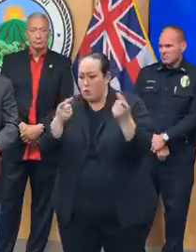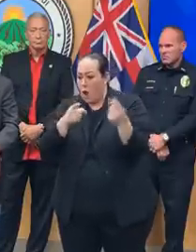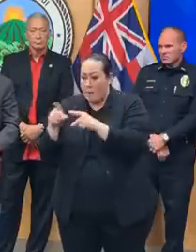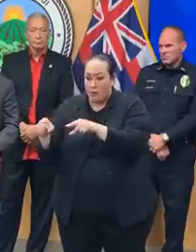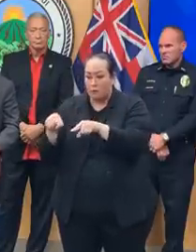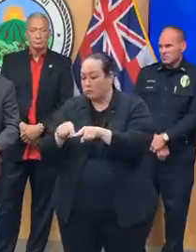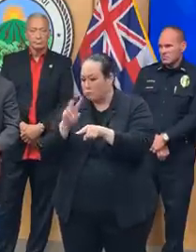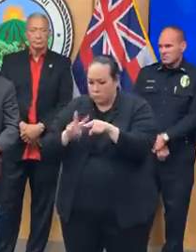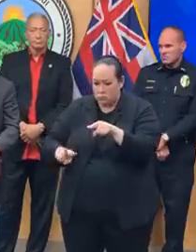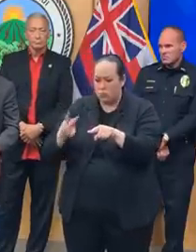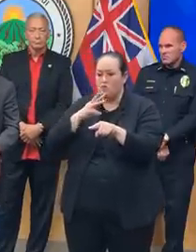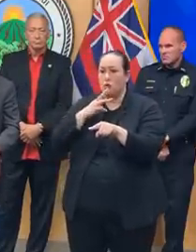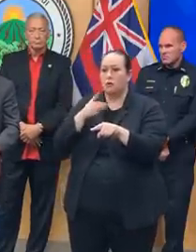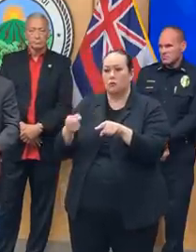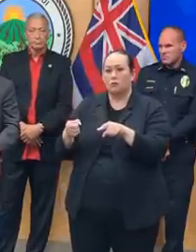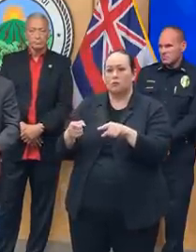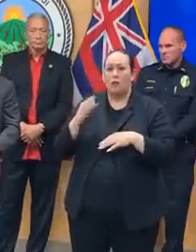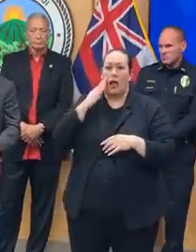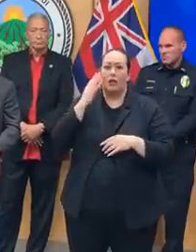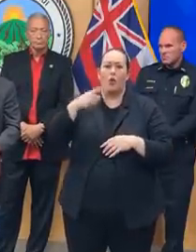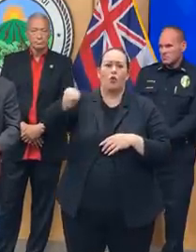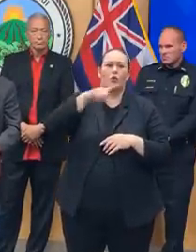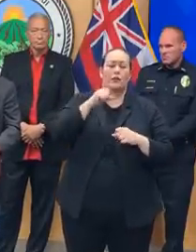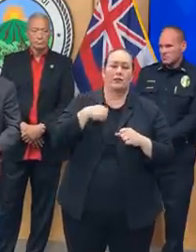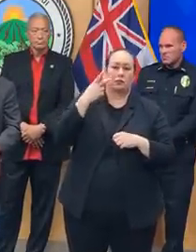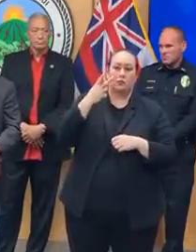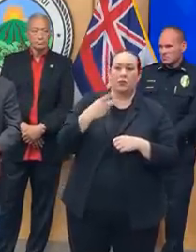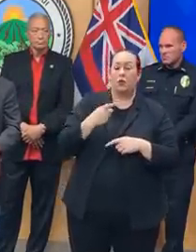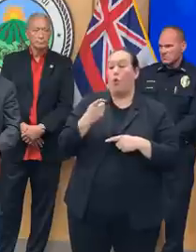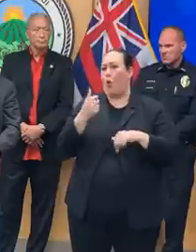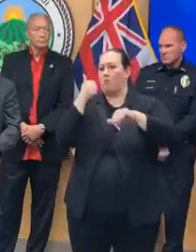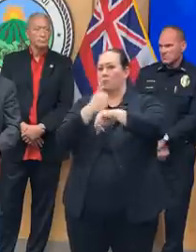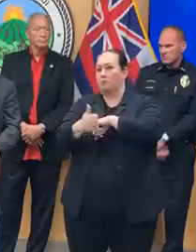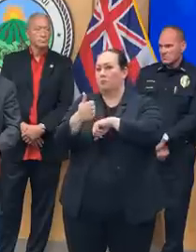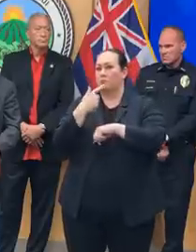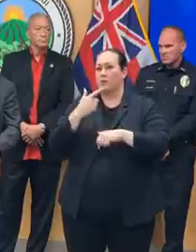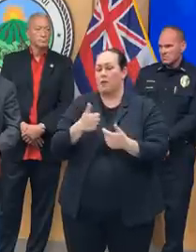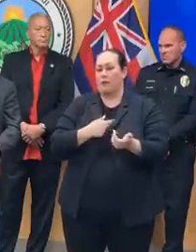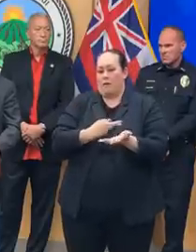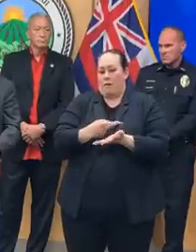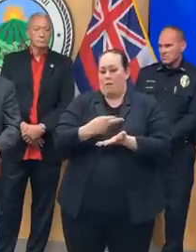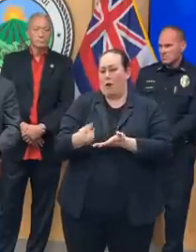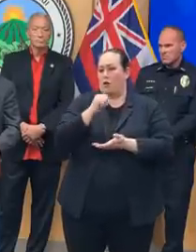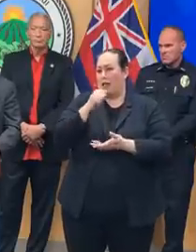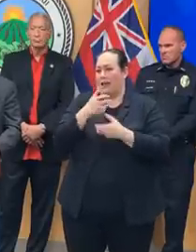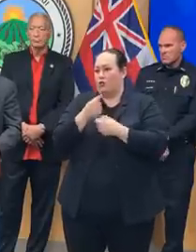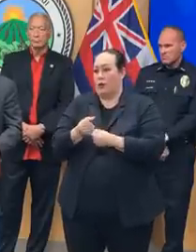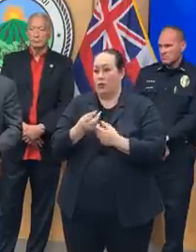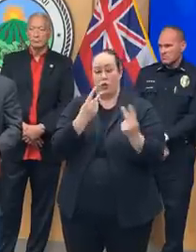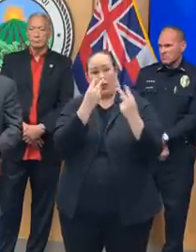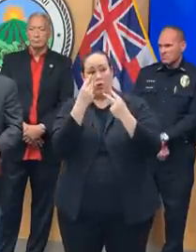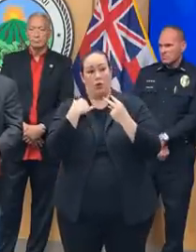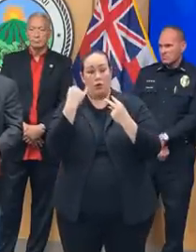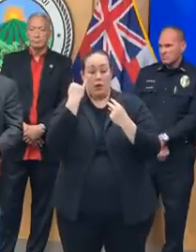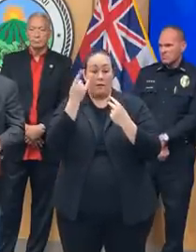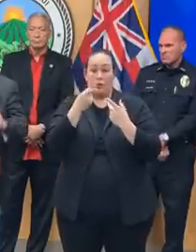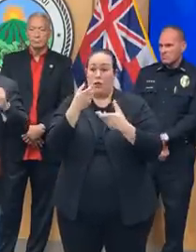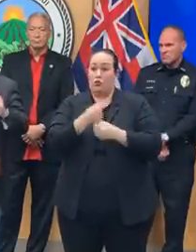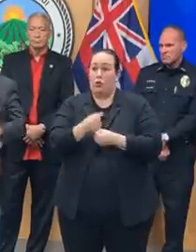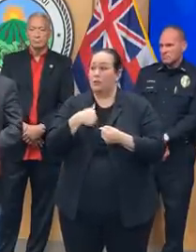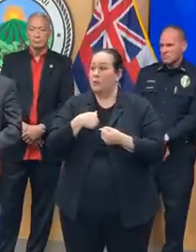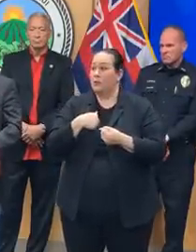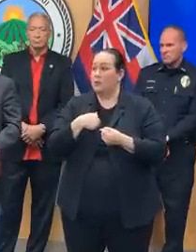enjoyable to say there are failures, that there's lack of trust. You can look here and see if you can trust me. You can